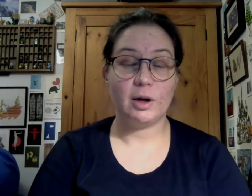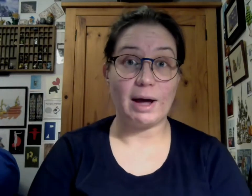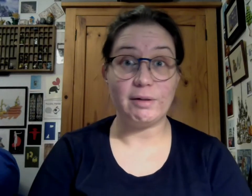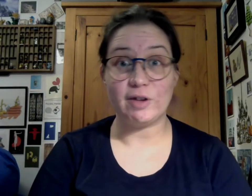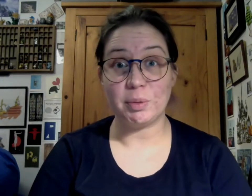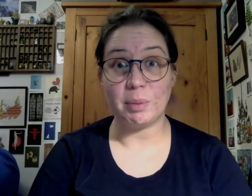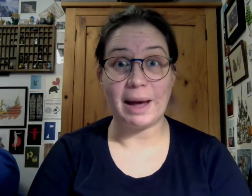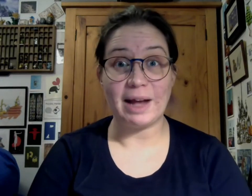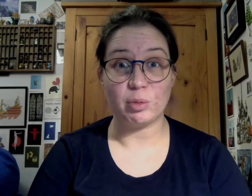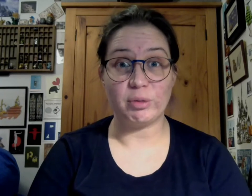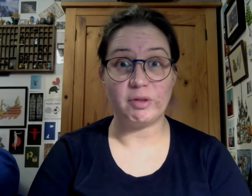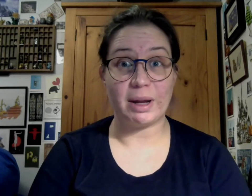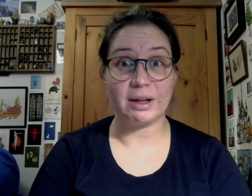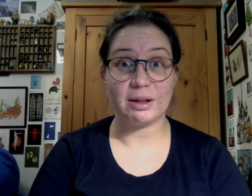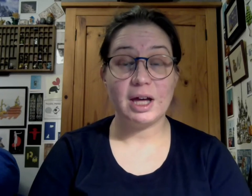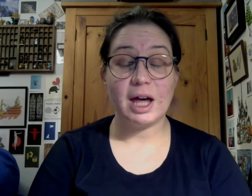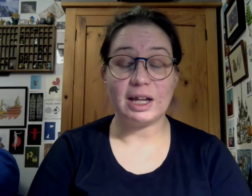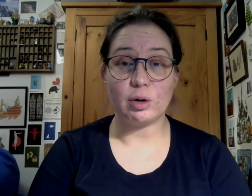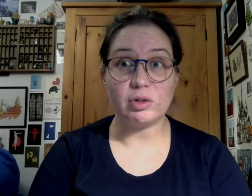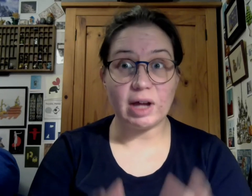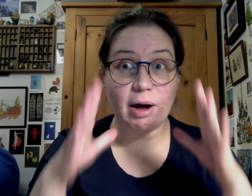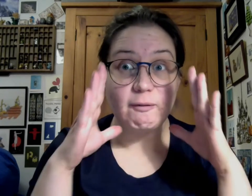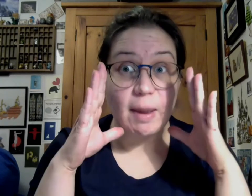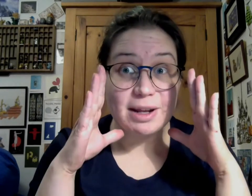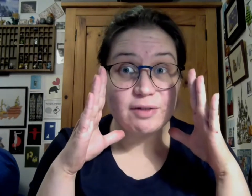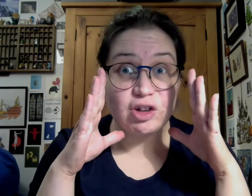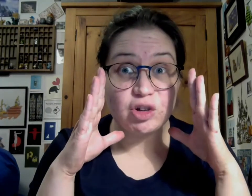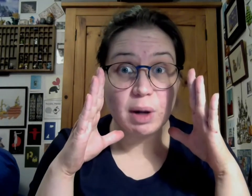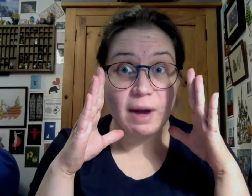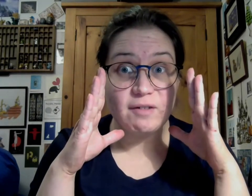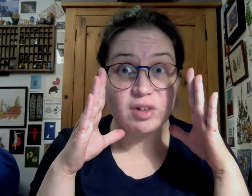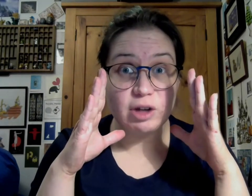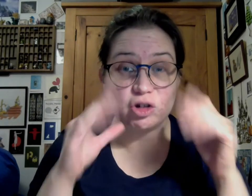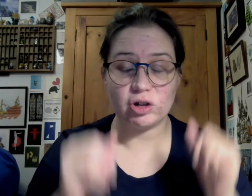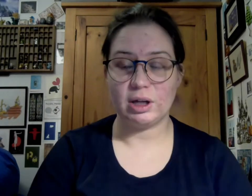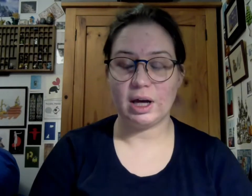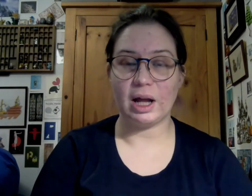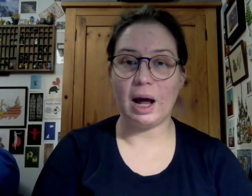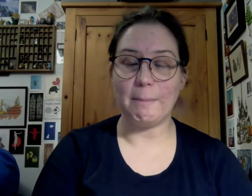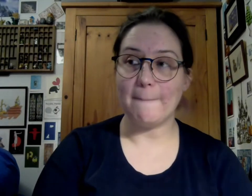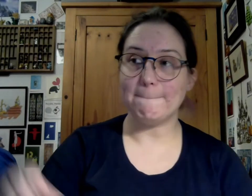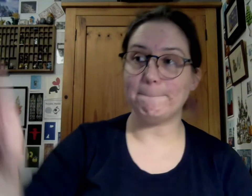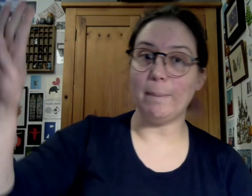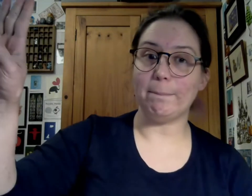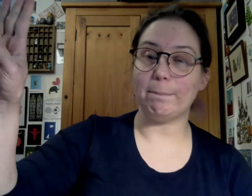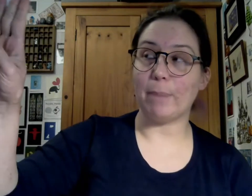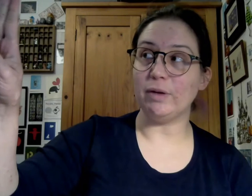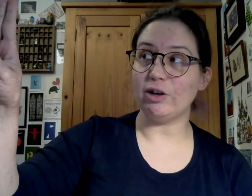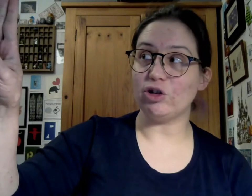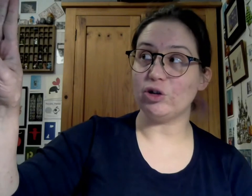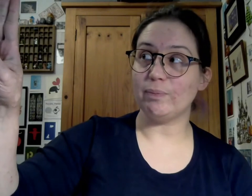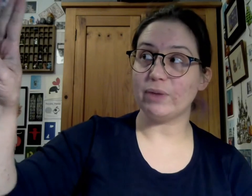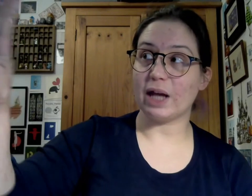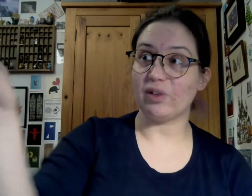Well, the fisherman went back towards the riverbank. They called out, a fabulous fish, my wife has a wish. And up, oh, up the fish. And it